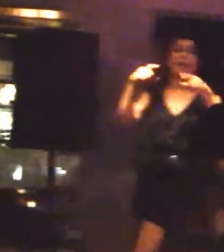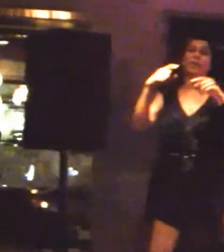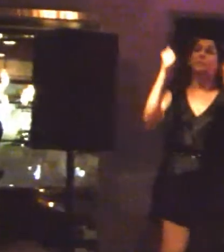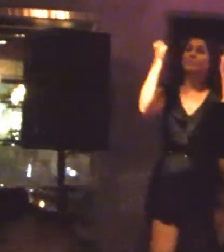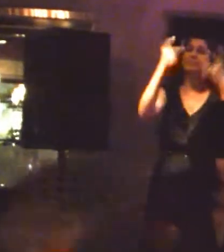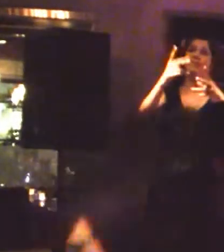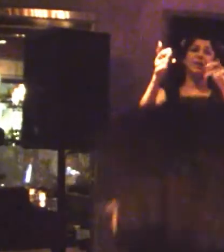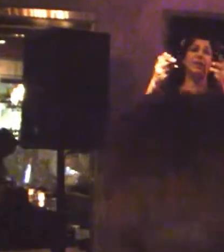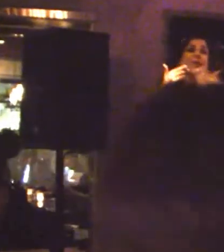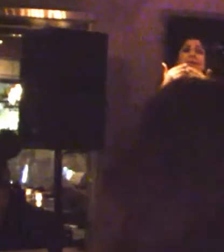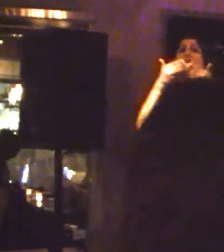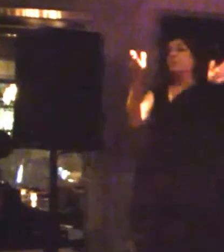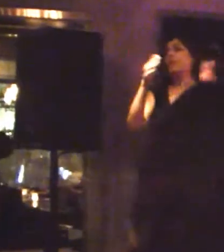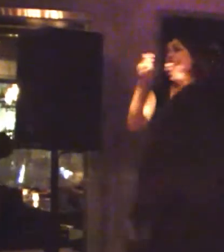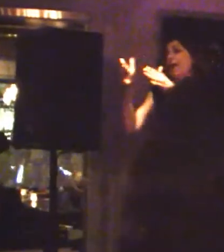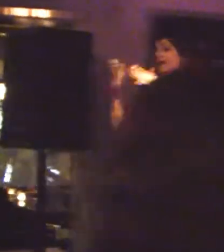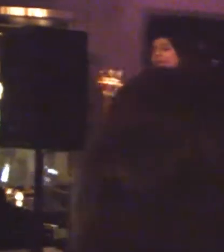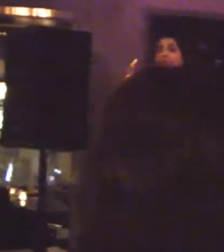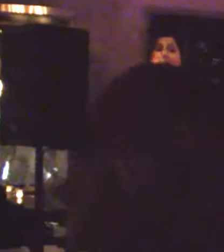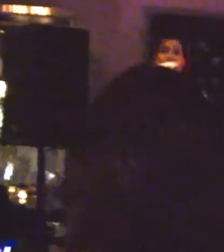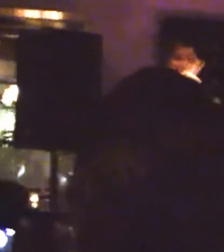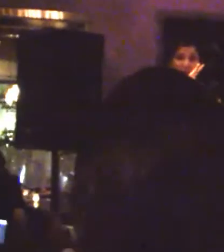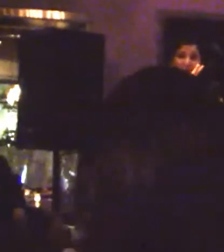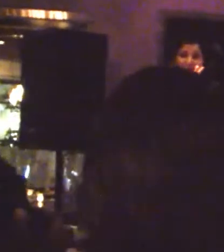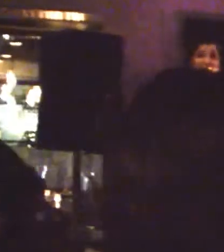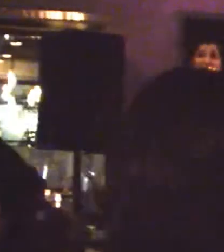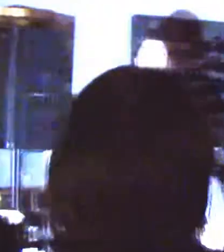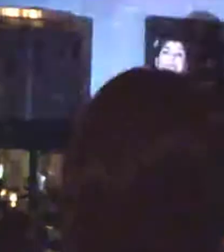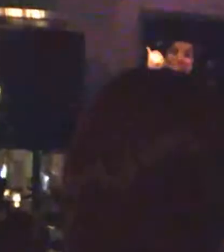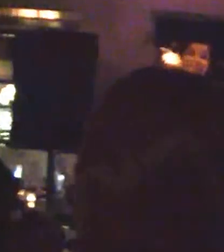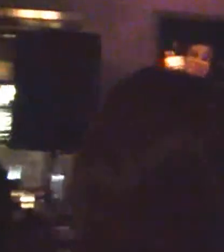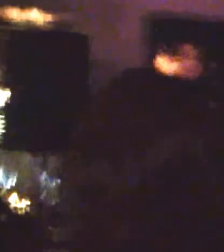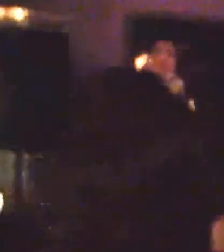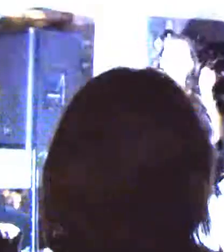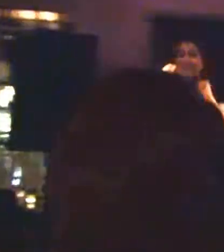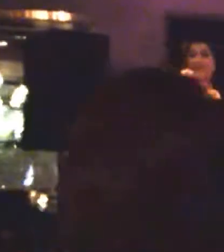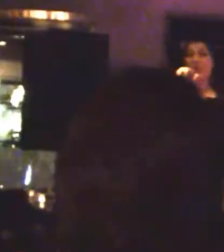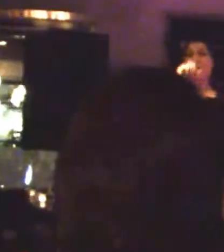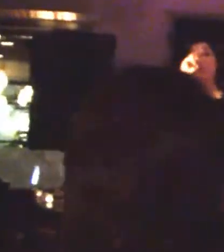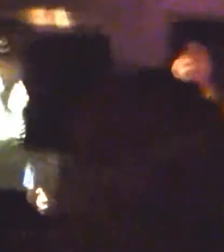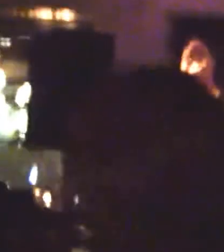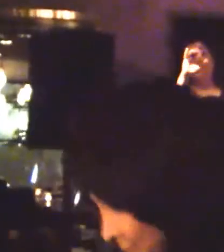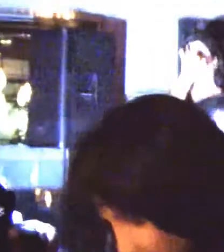is. She not only stars on one of TV's hottest shows, Ncis,